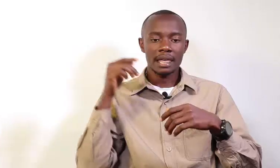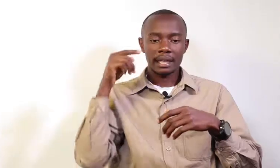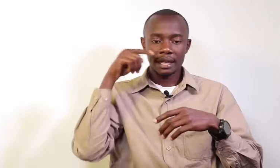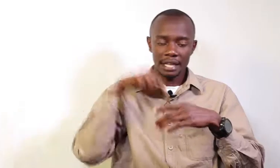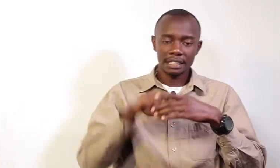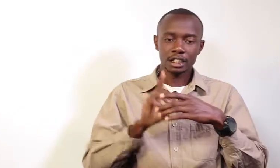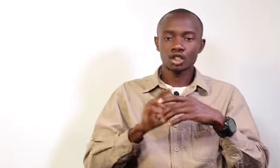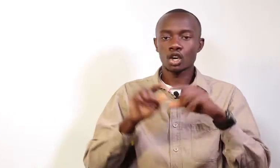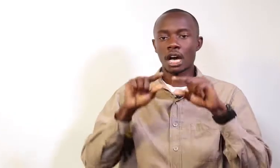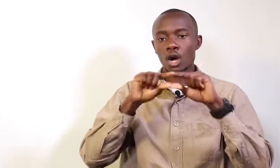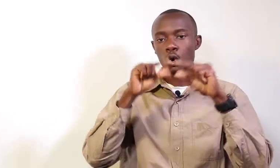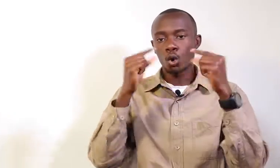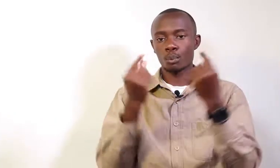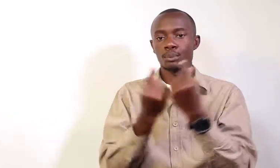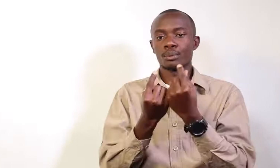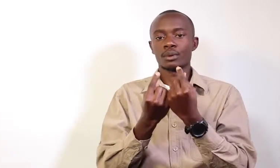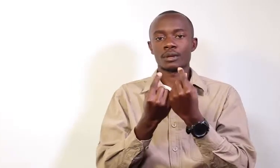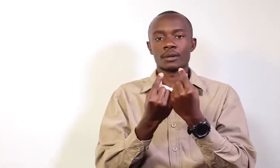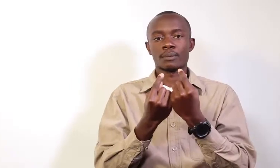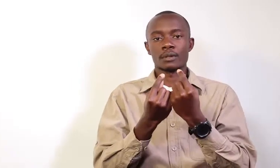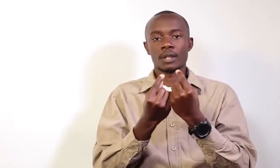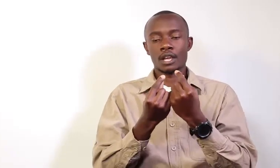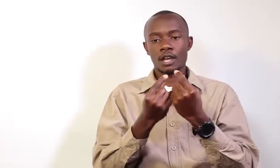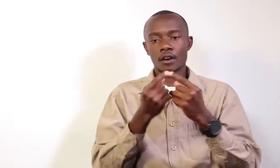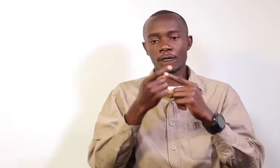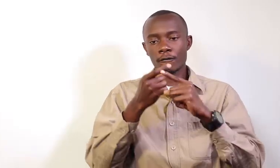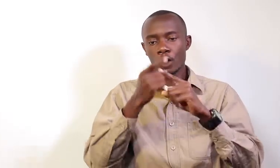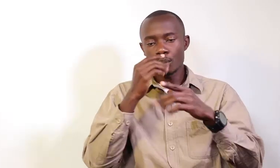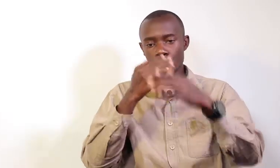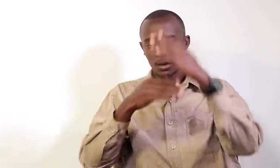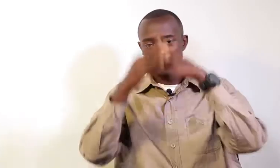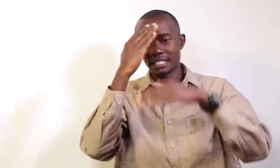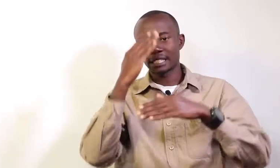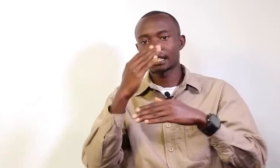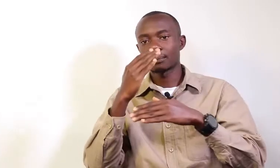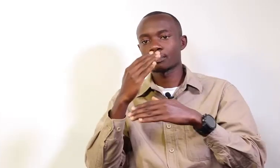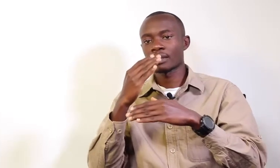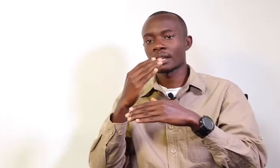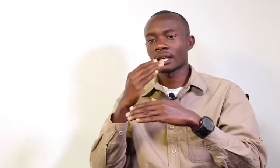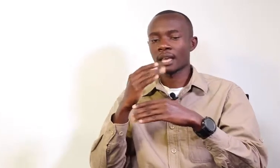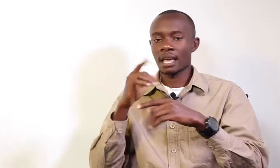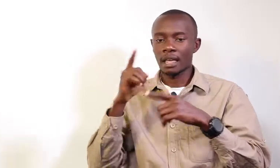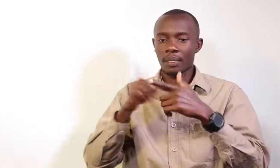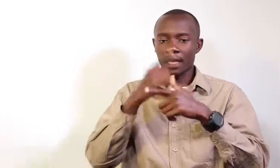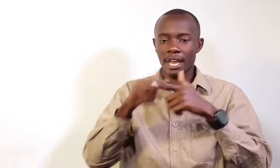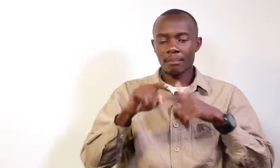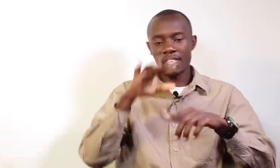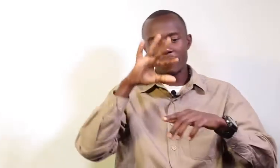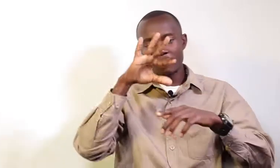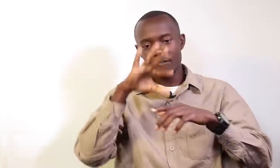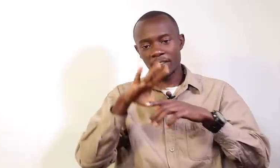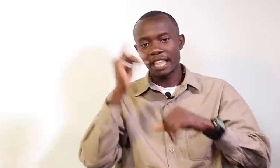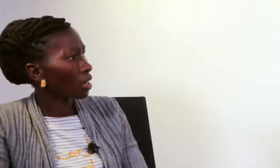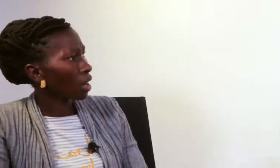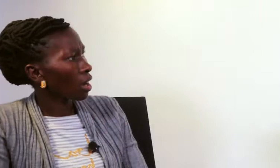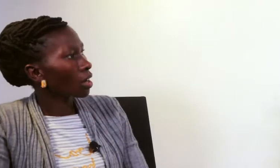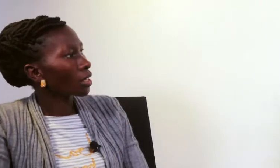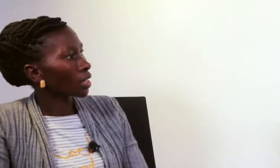There was a time I was in a group from the university. Then